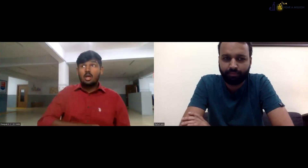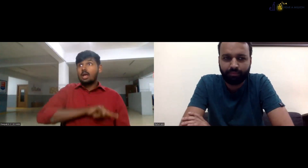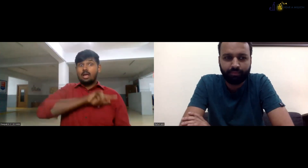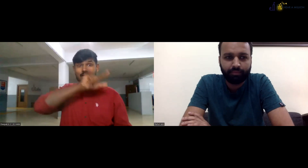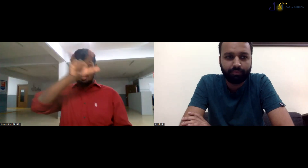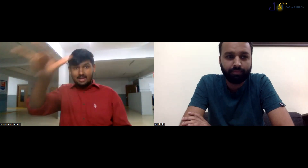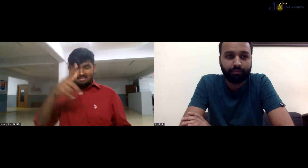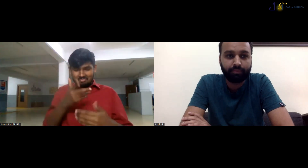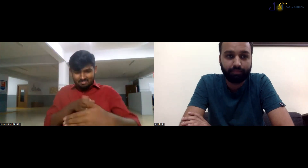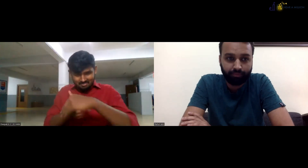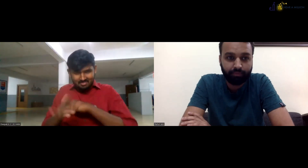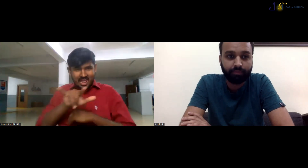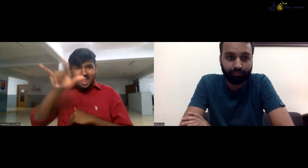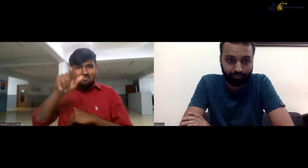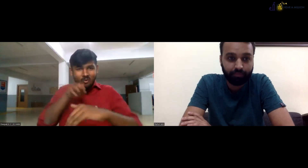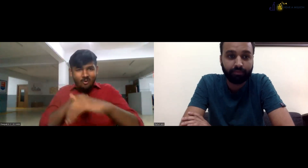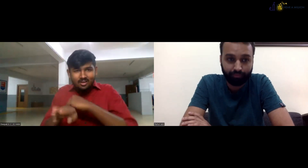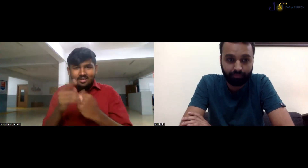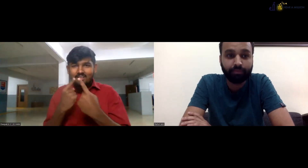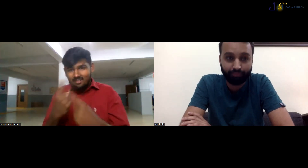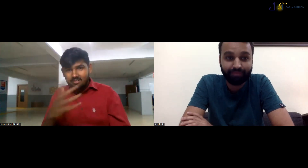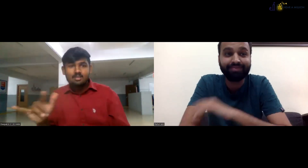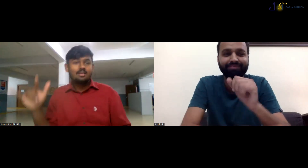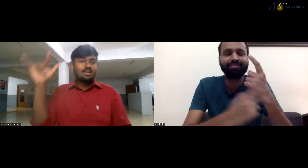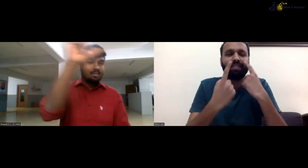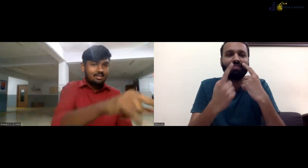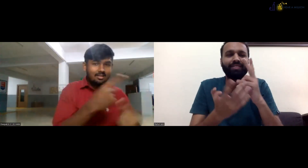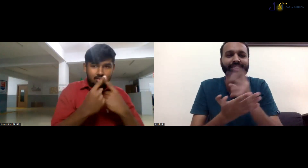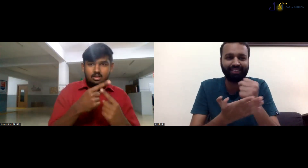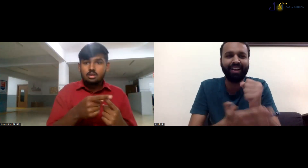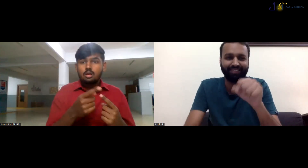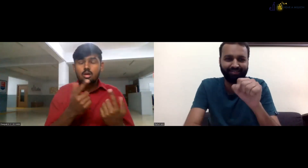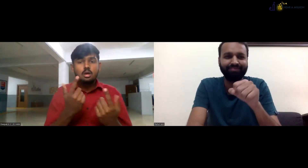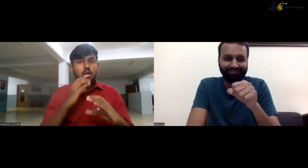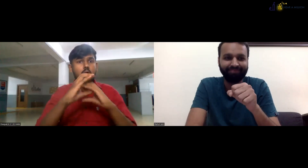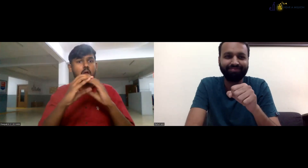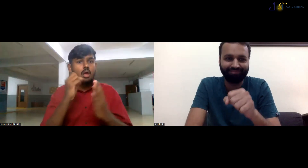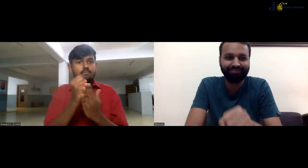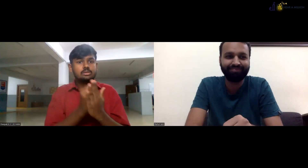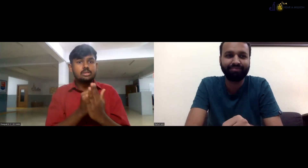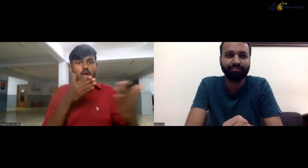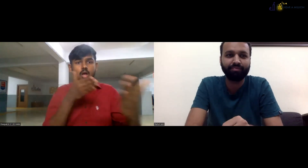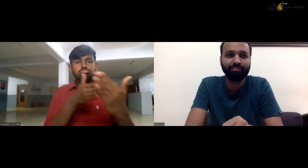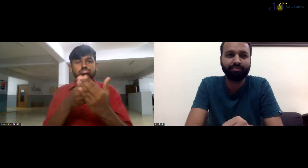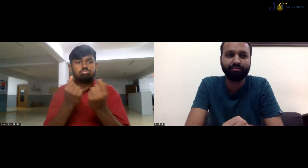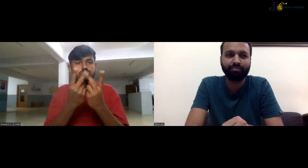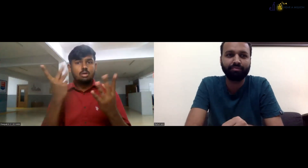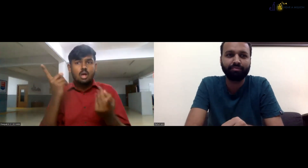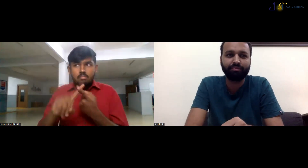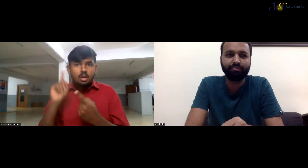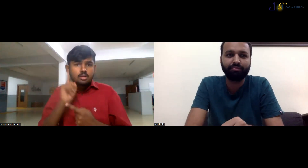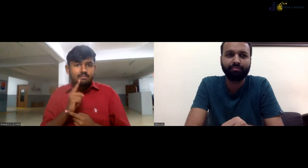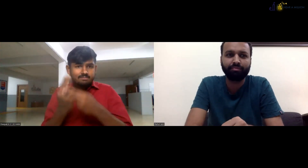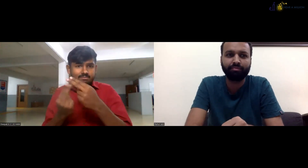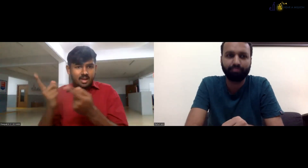or even during the application time or the interview time, even in the airport when you have been communicating, yeah,